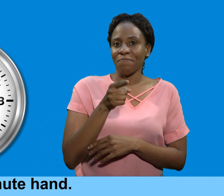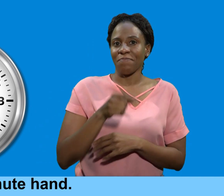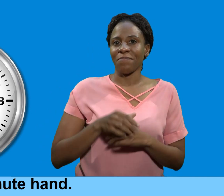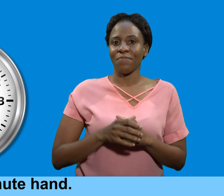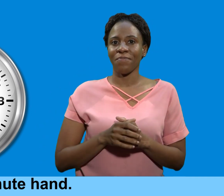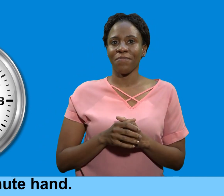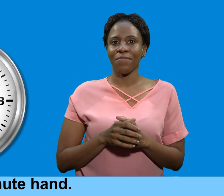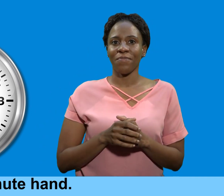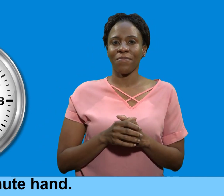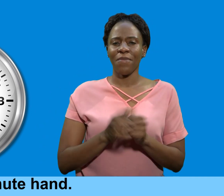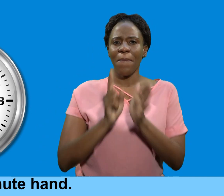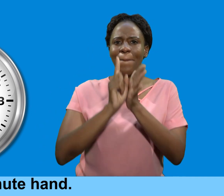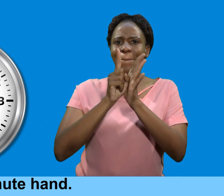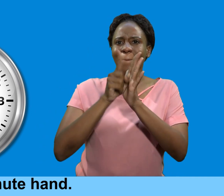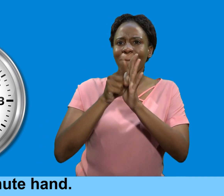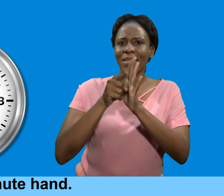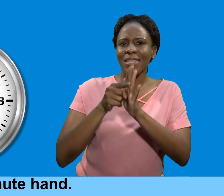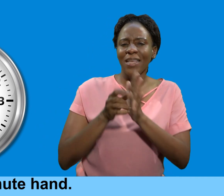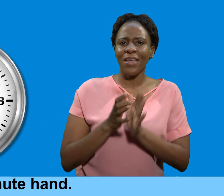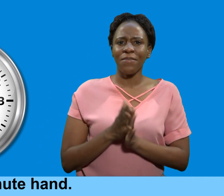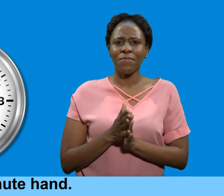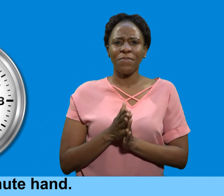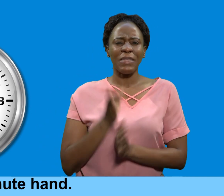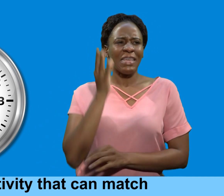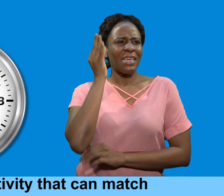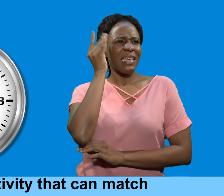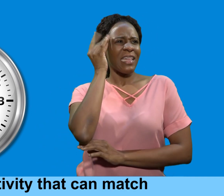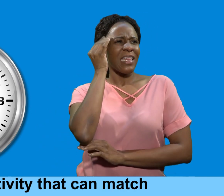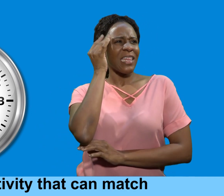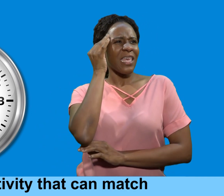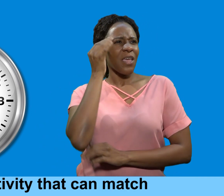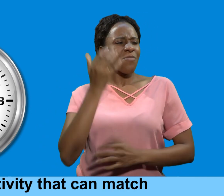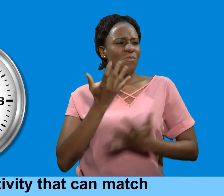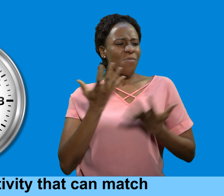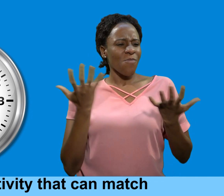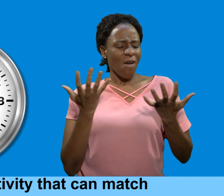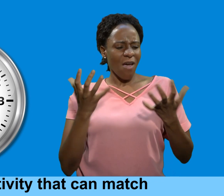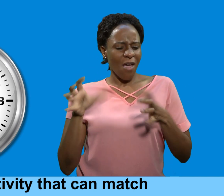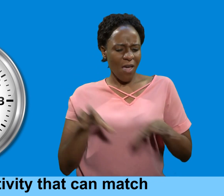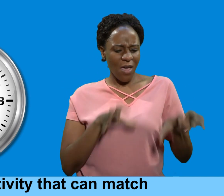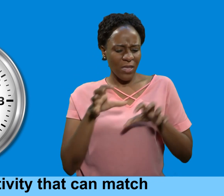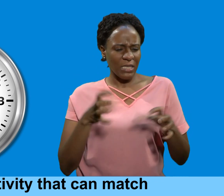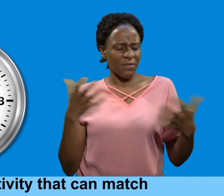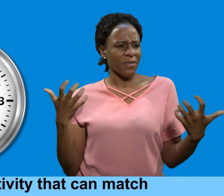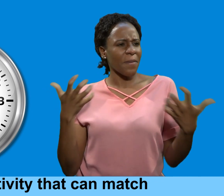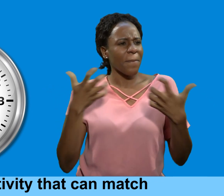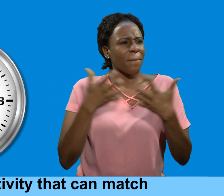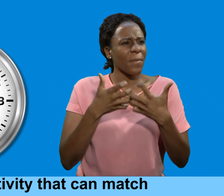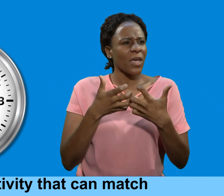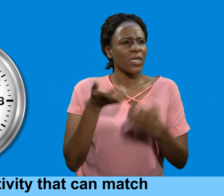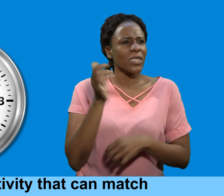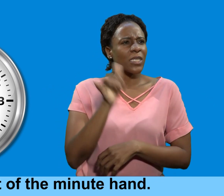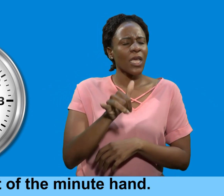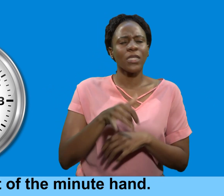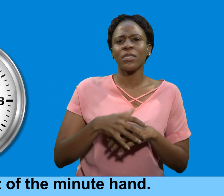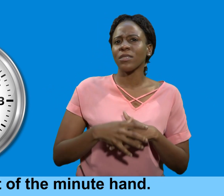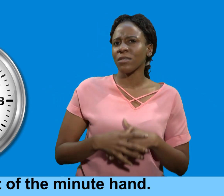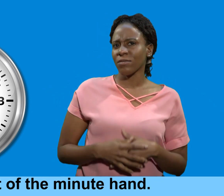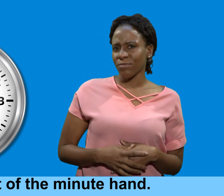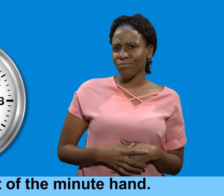Next is the minute hand. Think of an activity that can match the movement